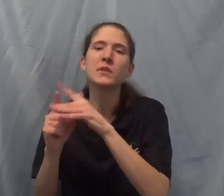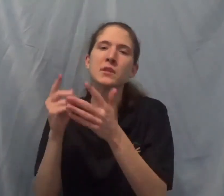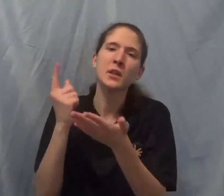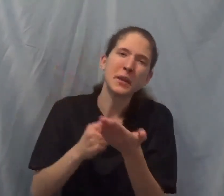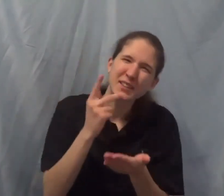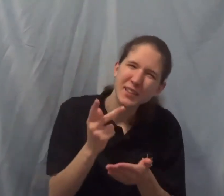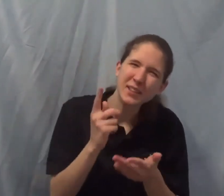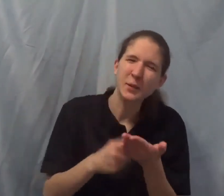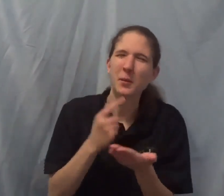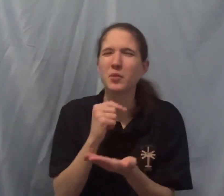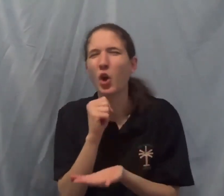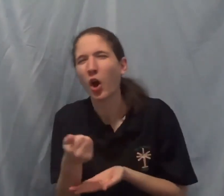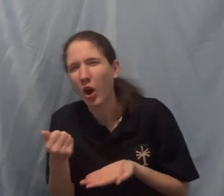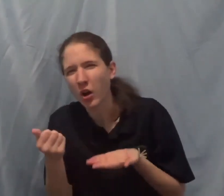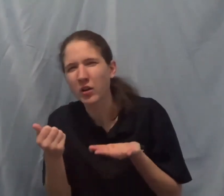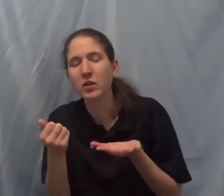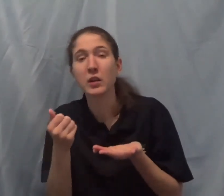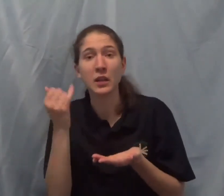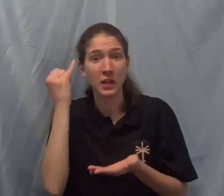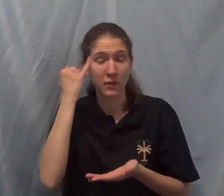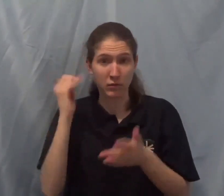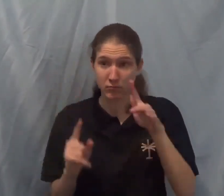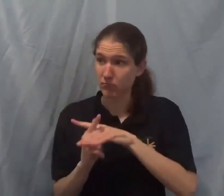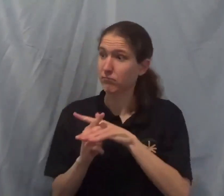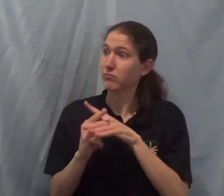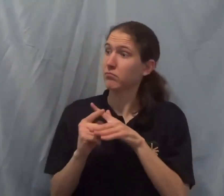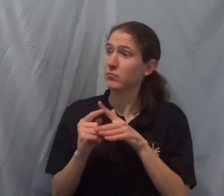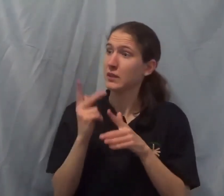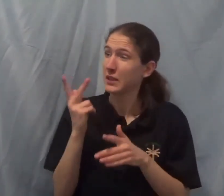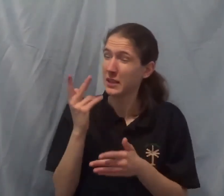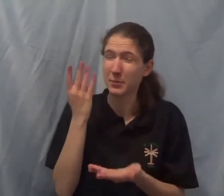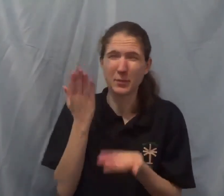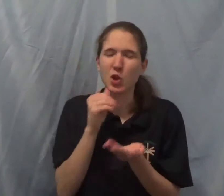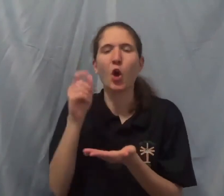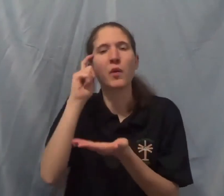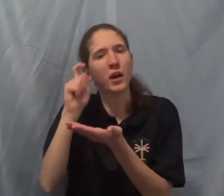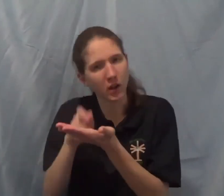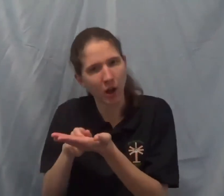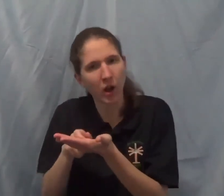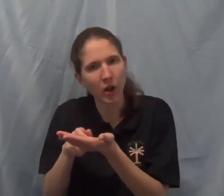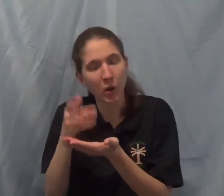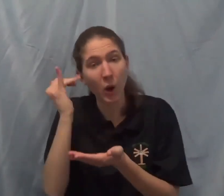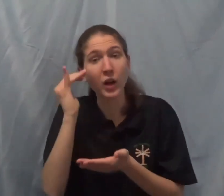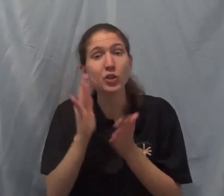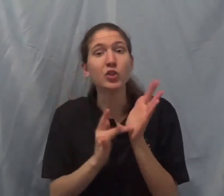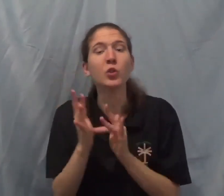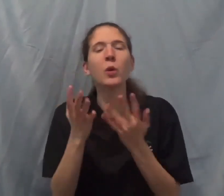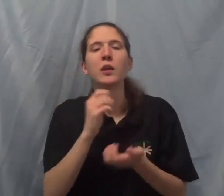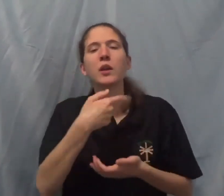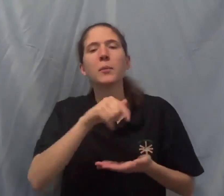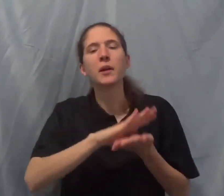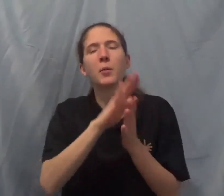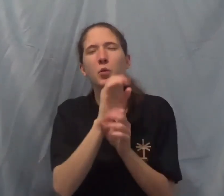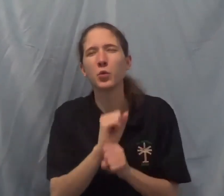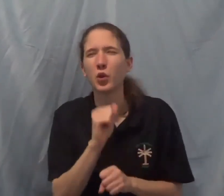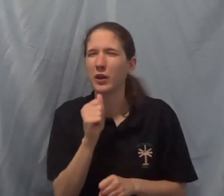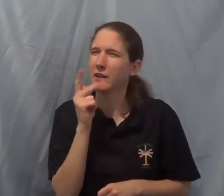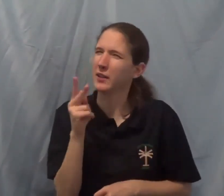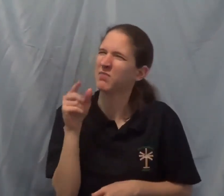kept from recognizing him. And he said to them, what is this conversation which you are holding with each other as you walk? And I'm